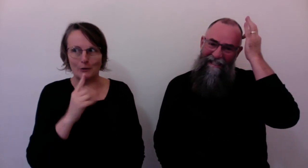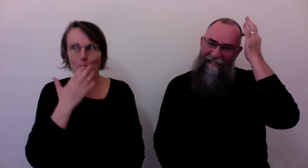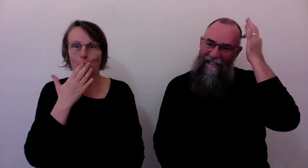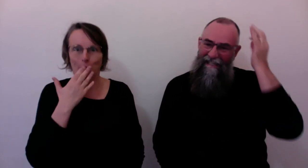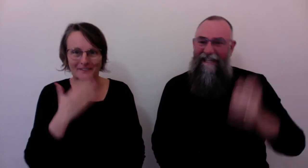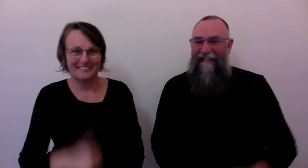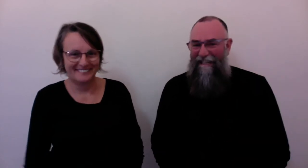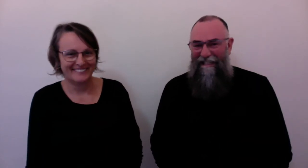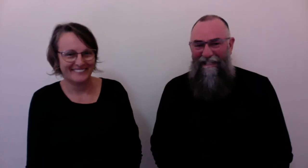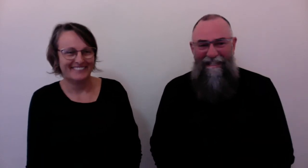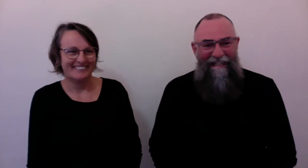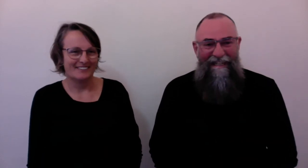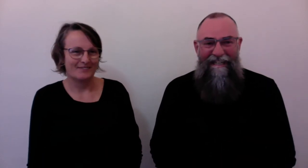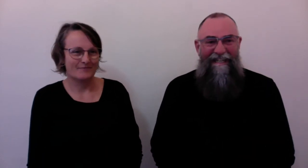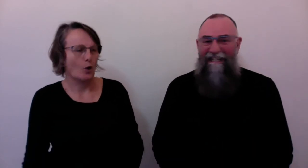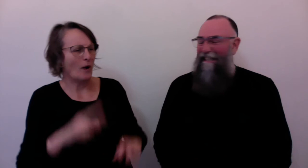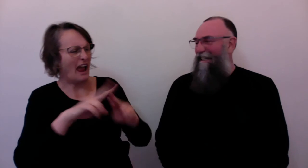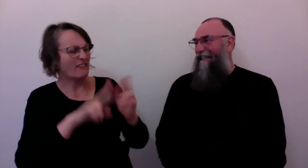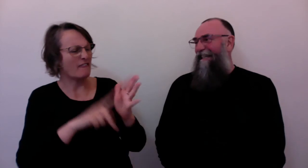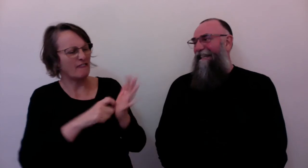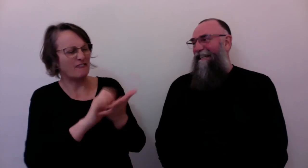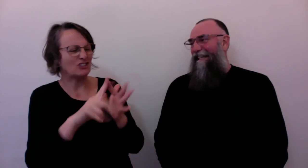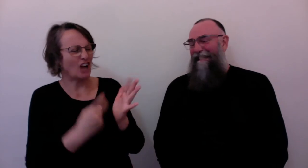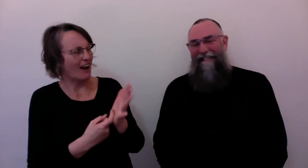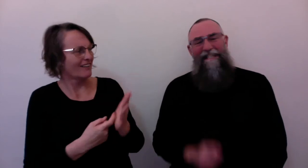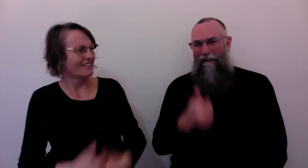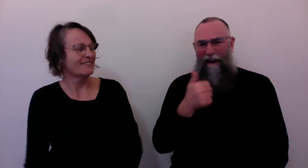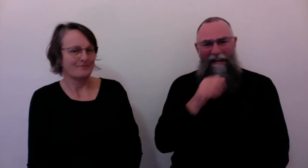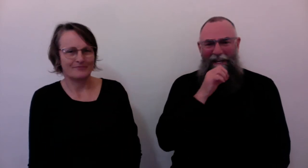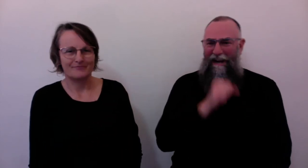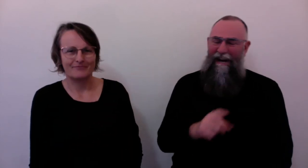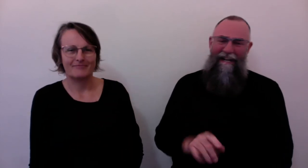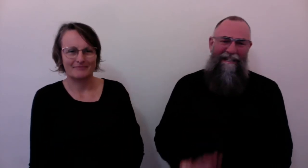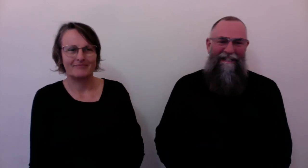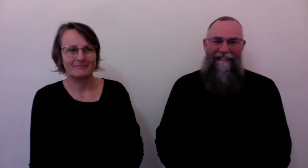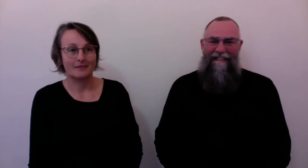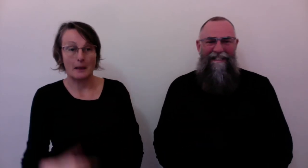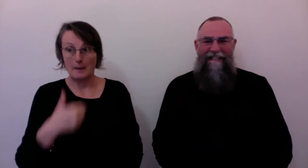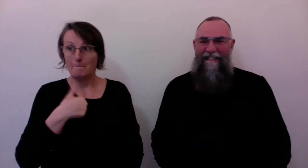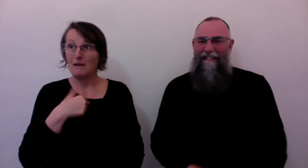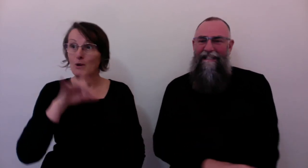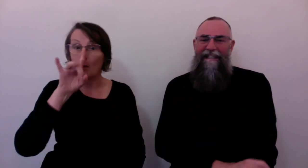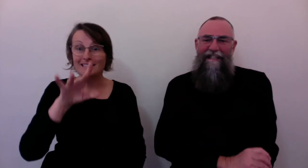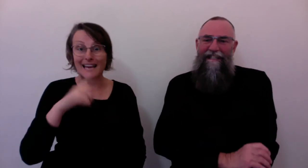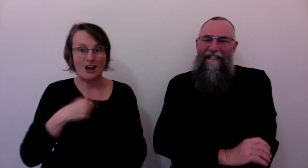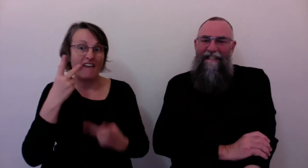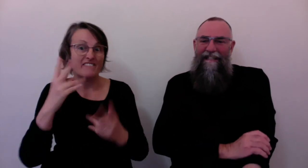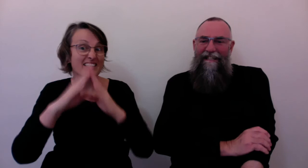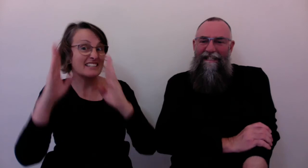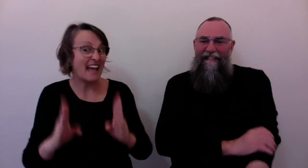Fletcher. Alan Fletcher. Alan Fletcher. Legend. Delivered He's him a great guy. Yeah, he's He's dropped off awesome. a treadmill at his house when I was about 10. It's my dad used to sell treadmills.